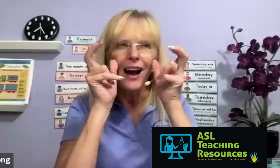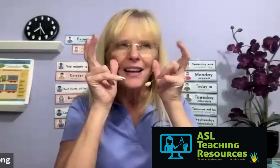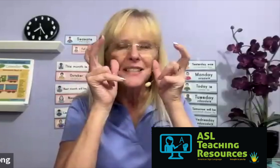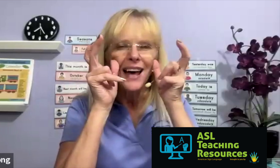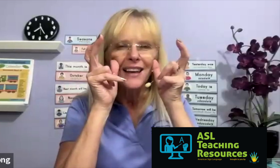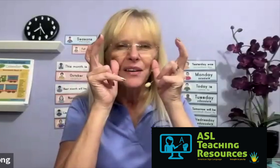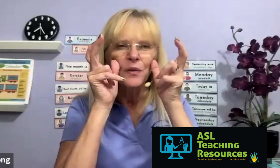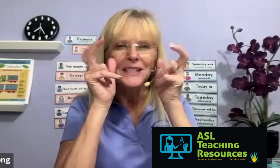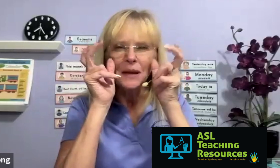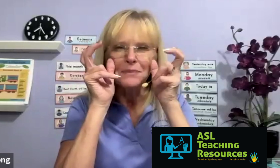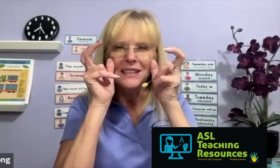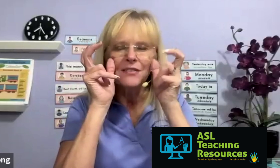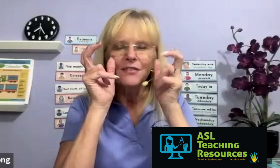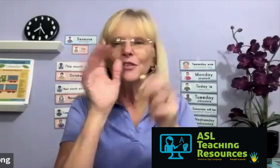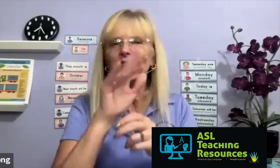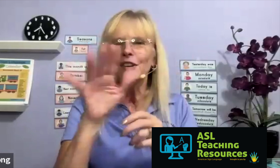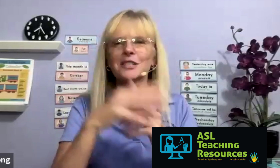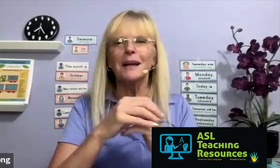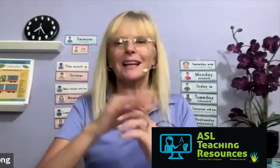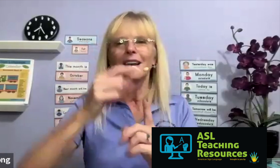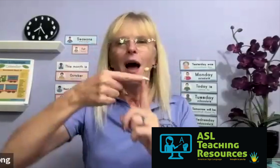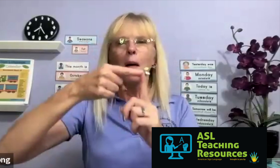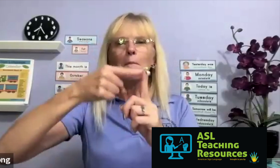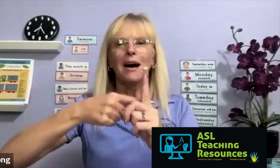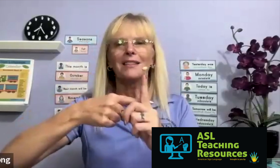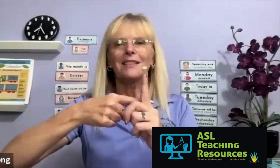eyes that receptive for fingerspelling. Month.